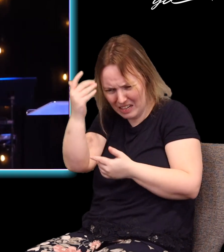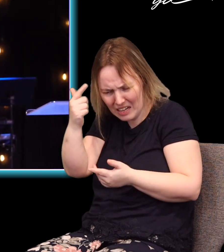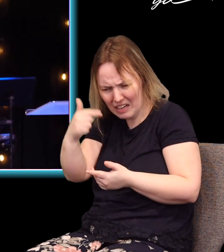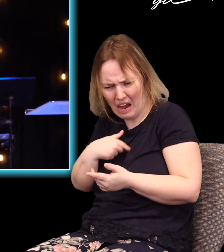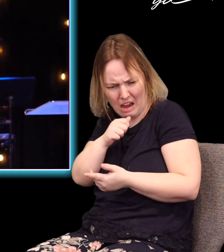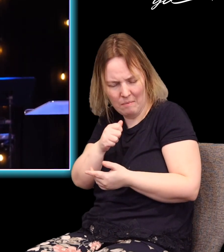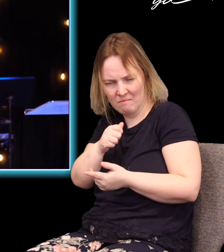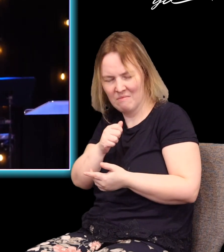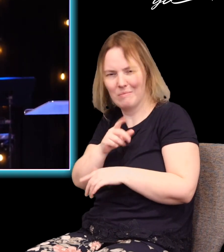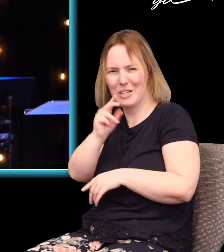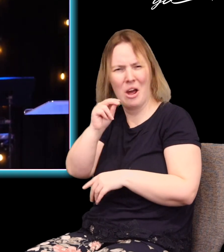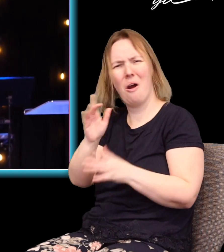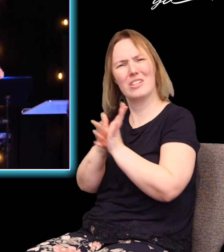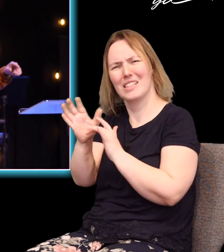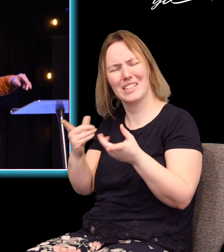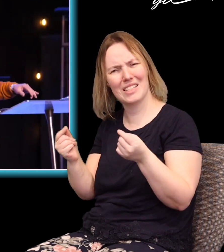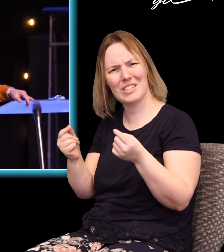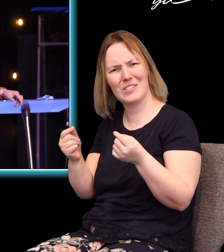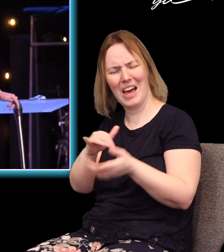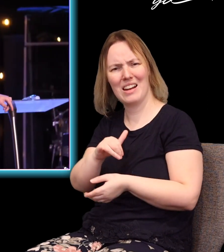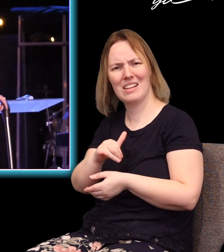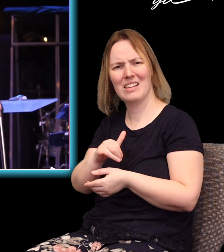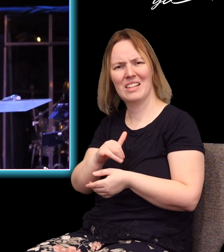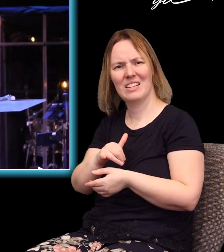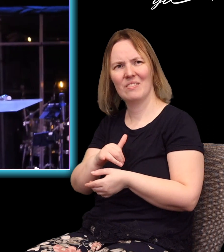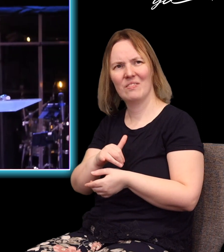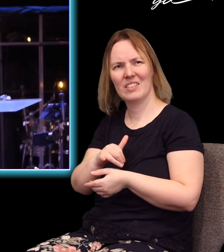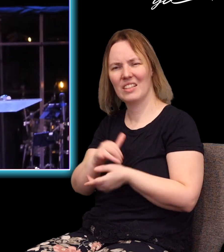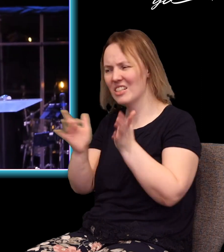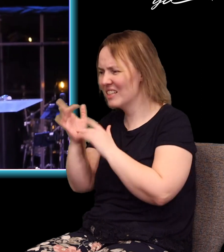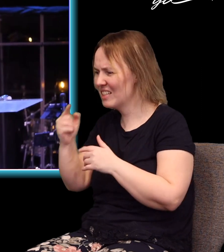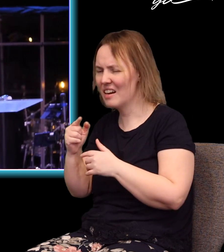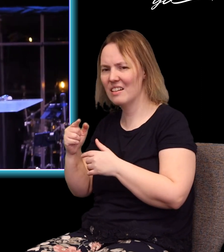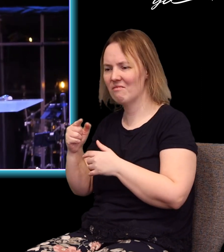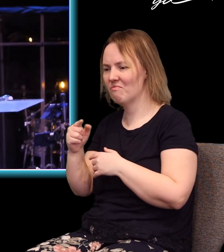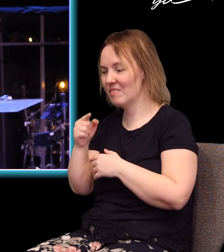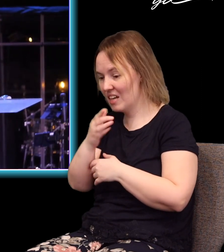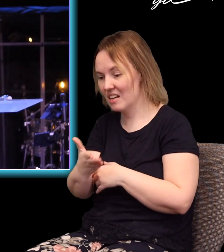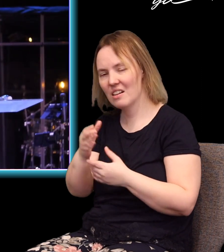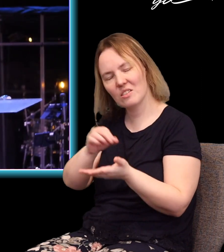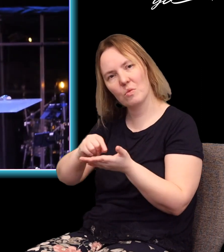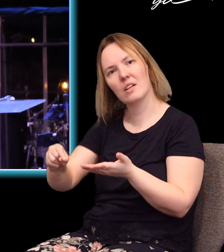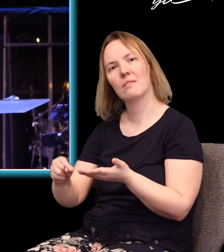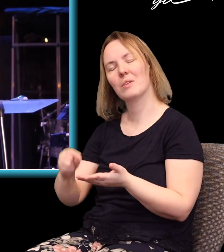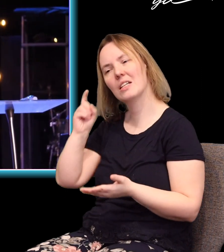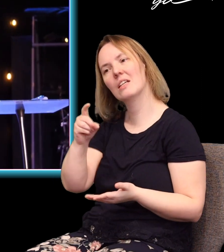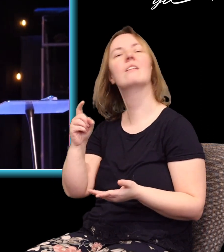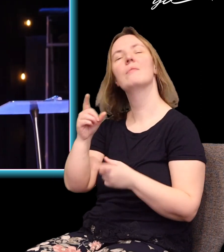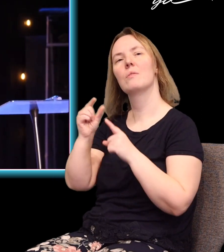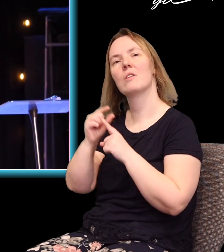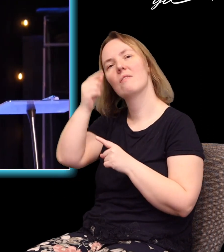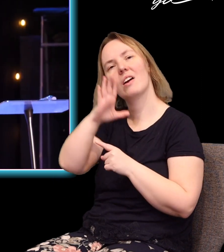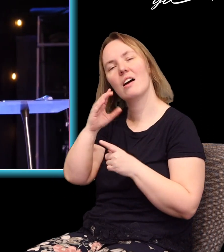But Jesus doesn't do that. If you are, and Jesus says, it is written. It is written. We need the Word of